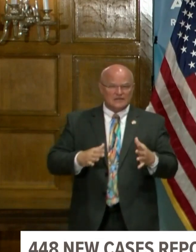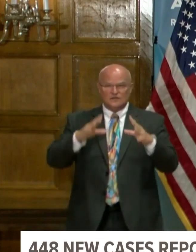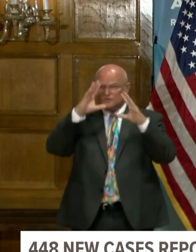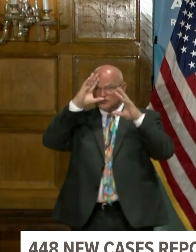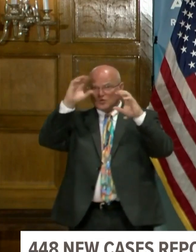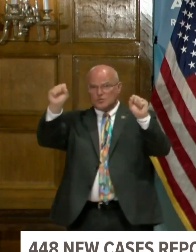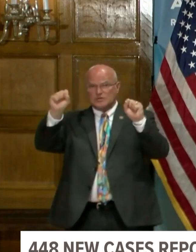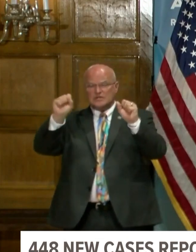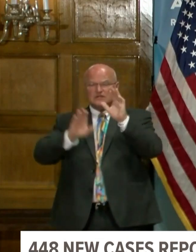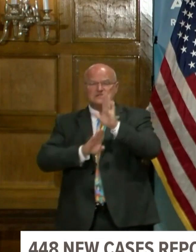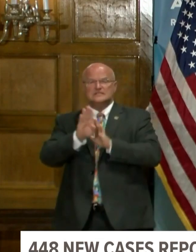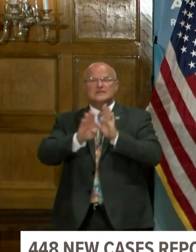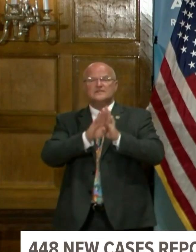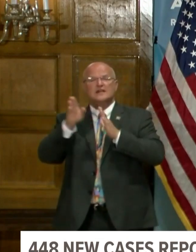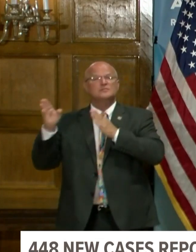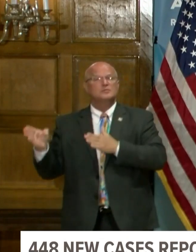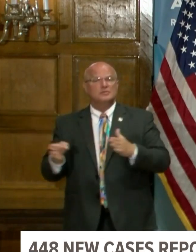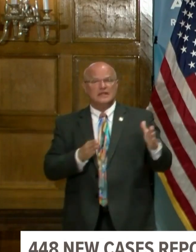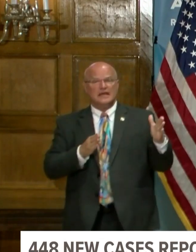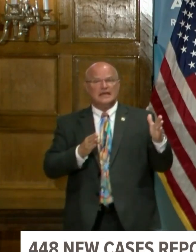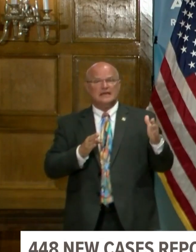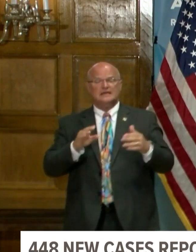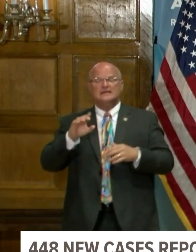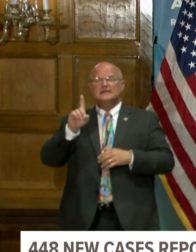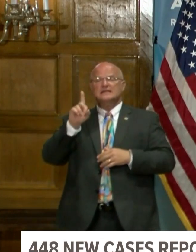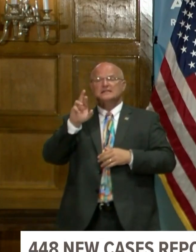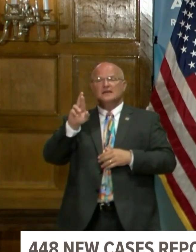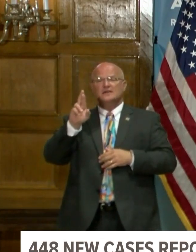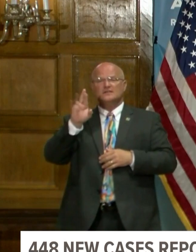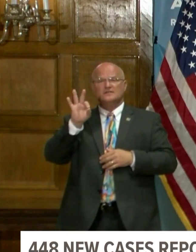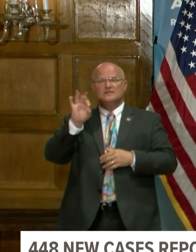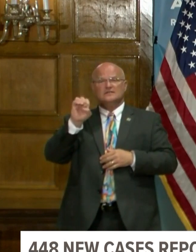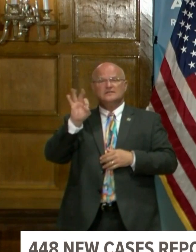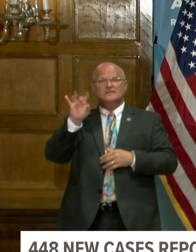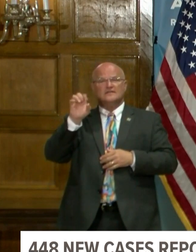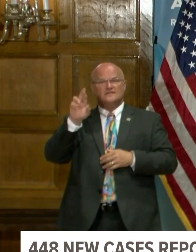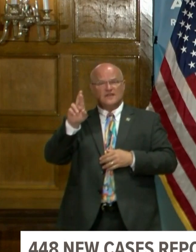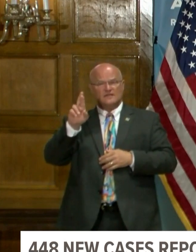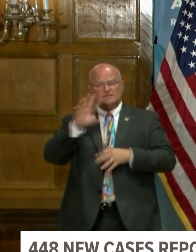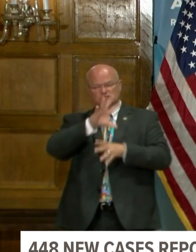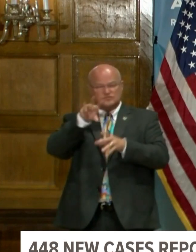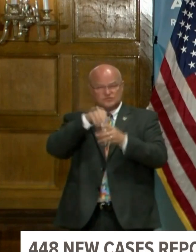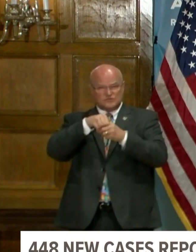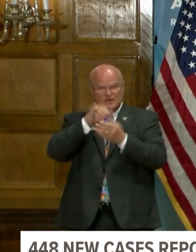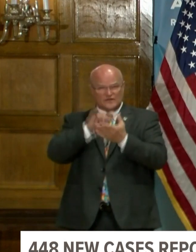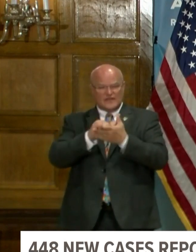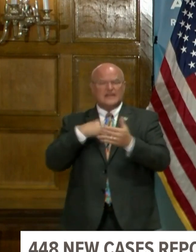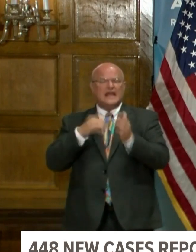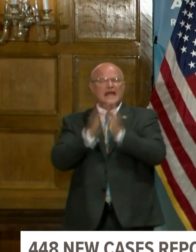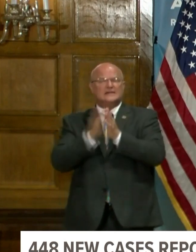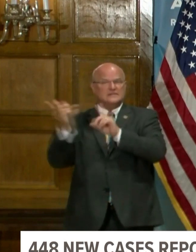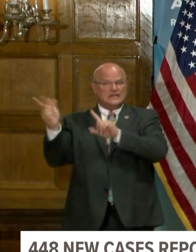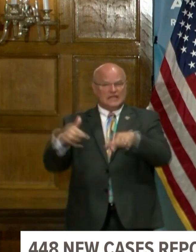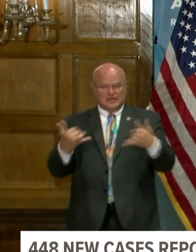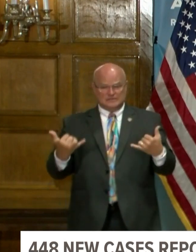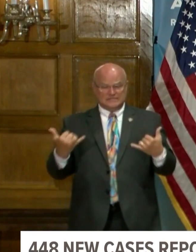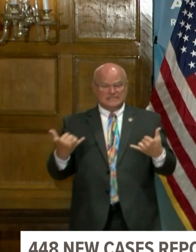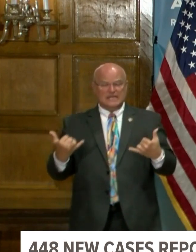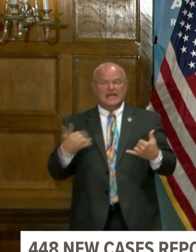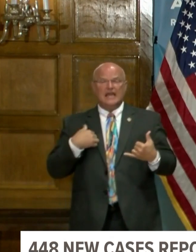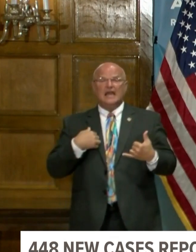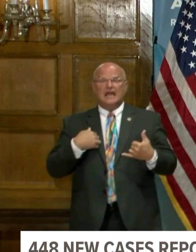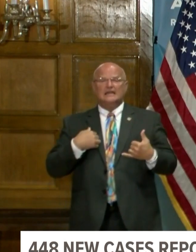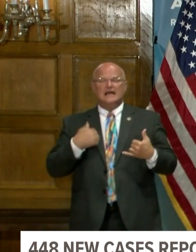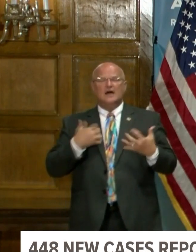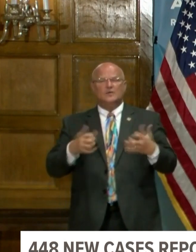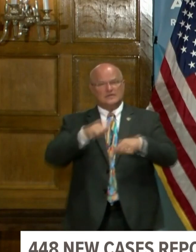develop the specific plans. Dr. Ivy Pfeffer has been a key part of that, and I asked her to come here today. As she